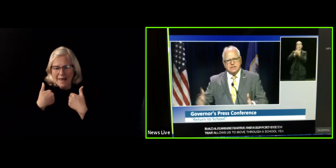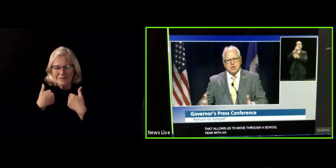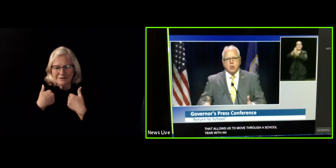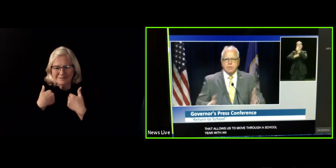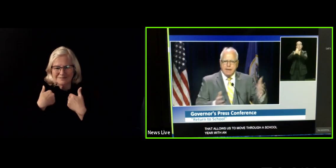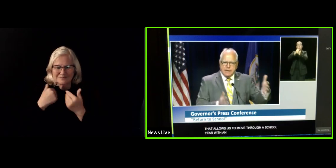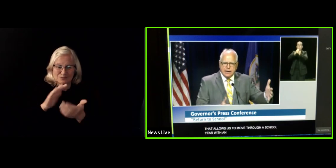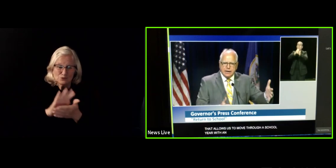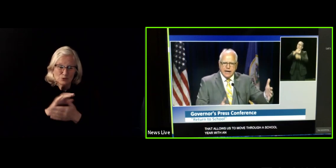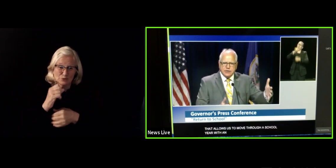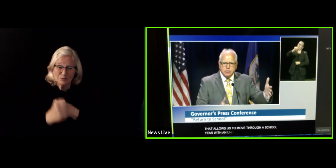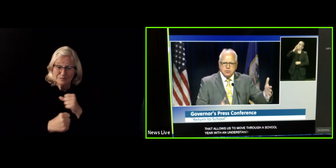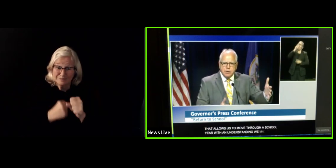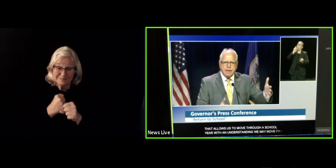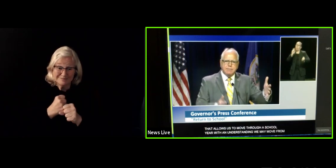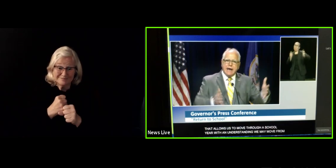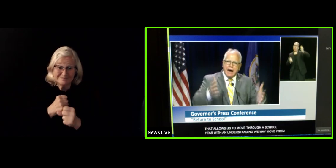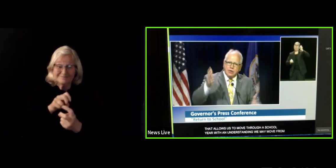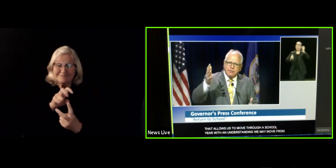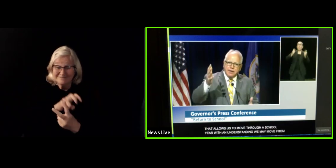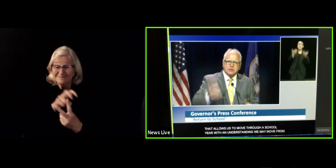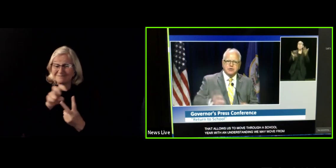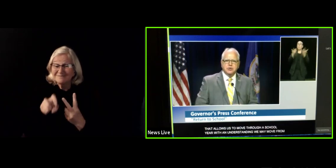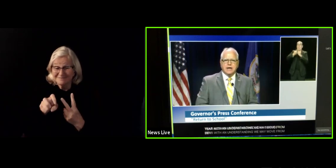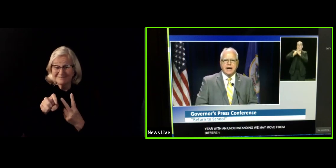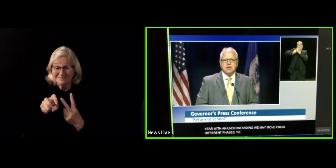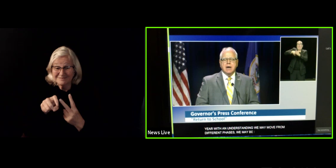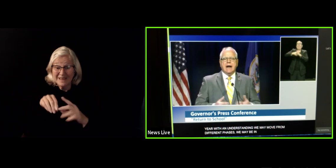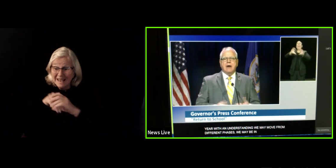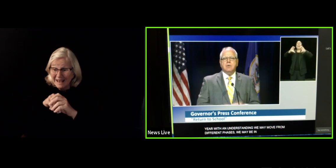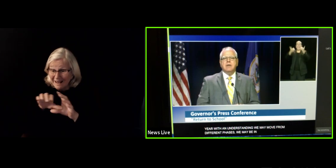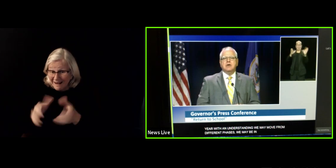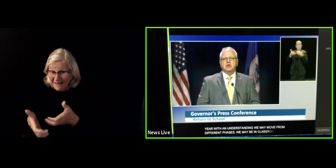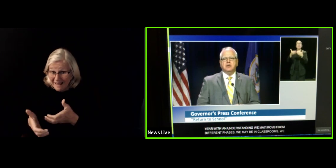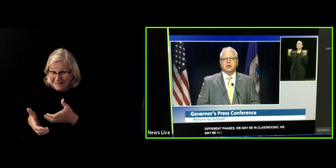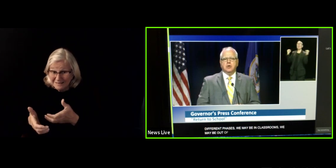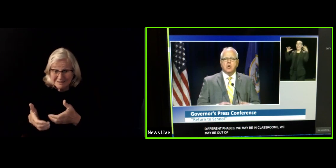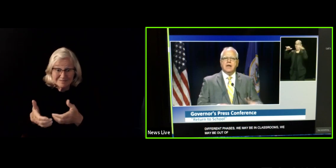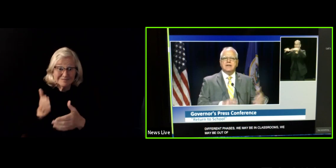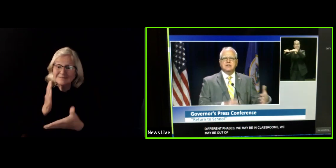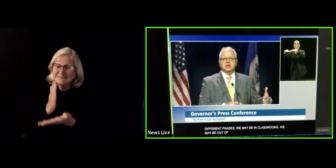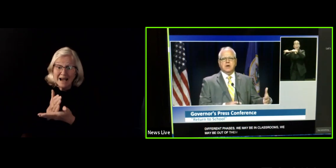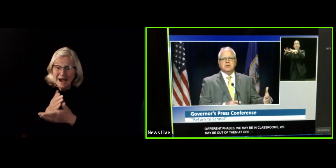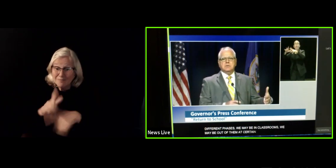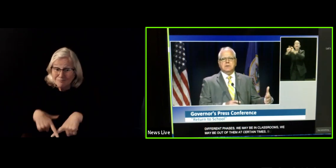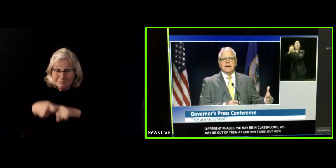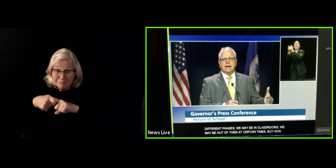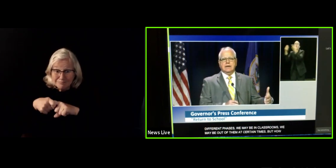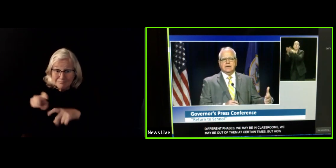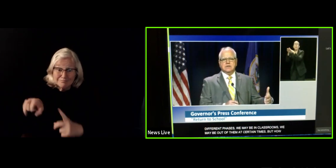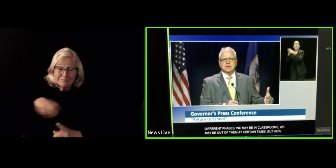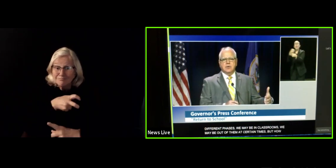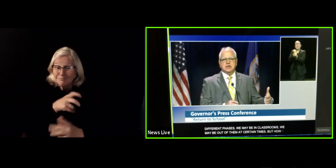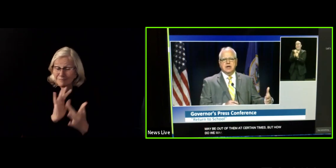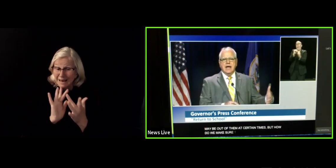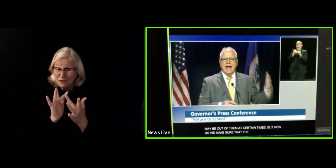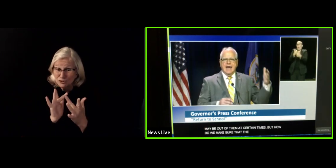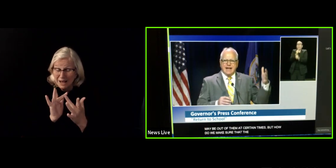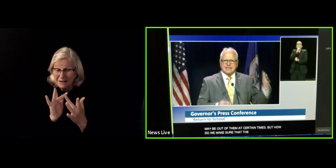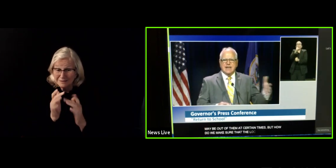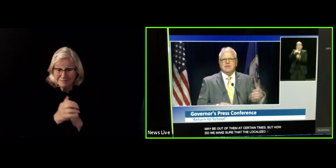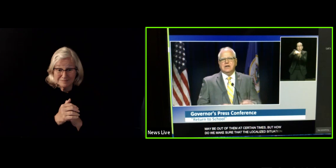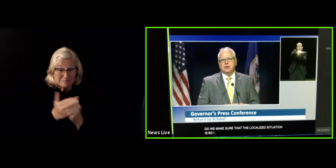phases. We may be in classrooms, we may be out of them at certain times, but how do we make sure that the localized situation is being taken into consideration